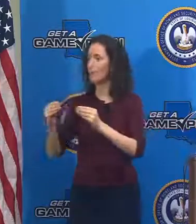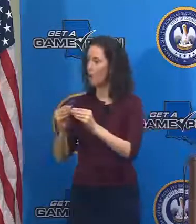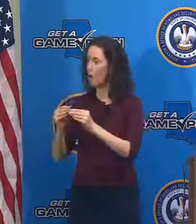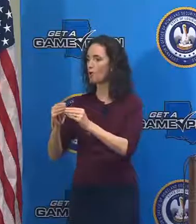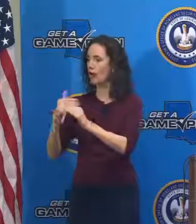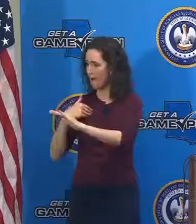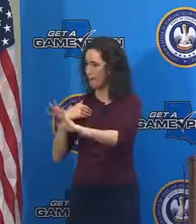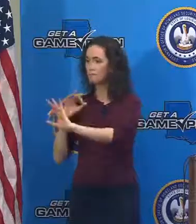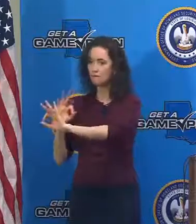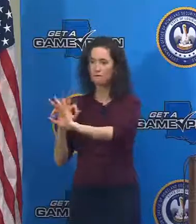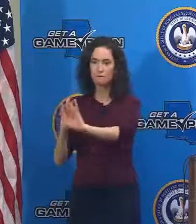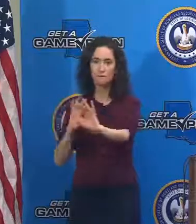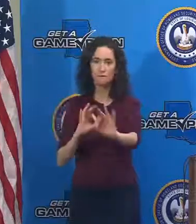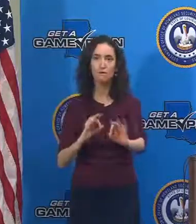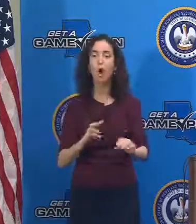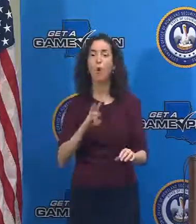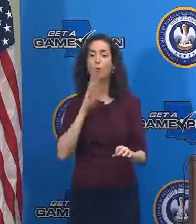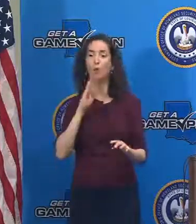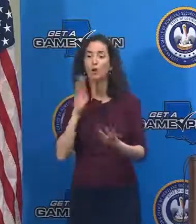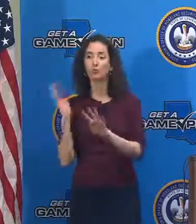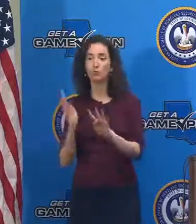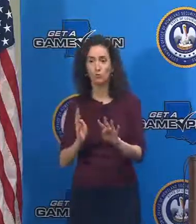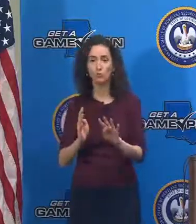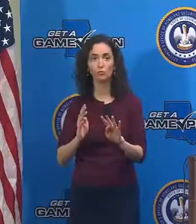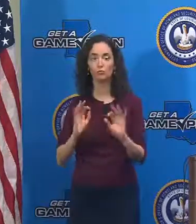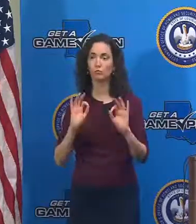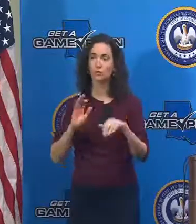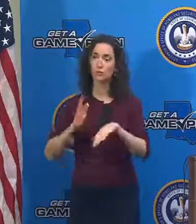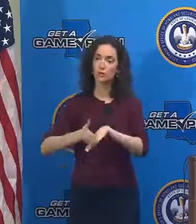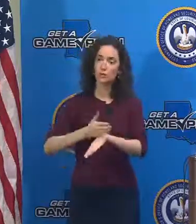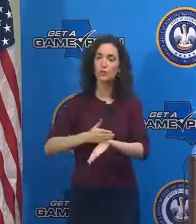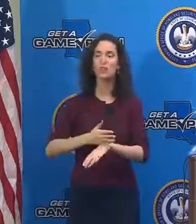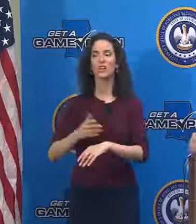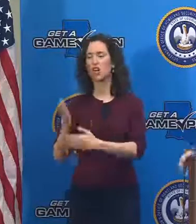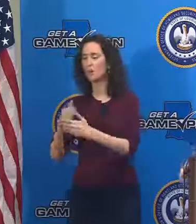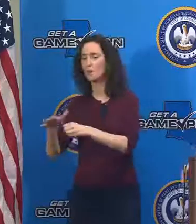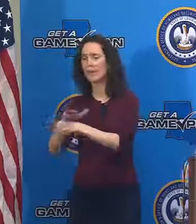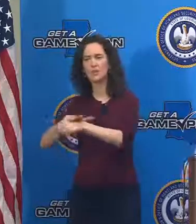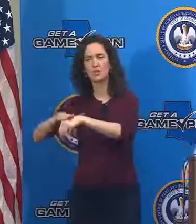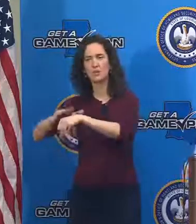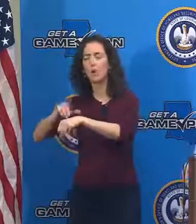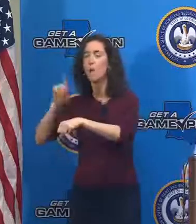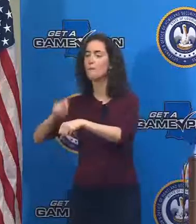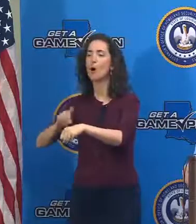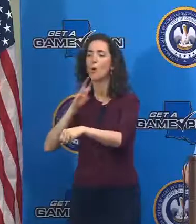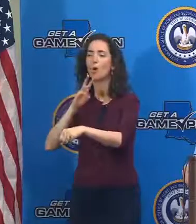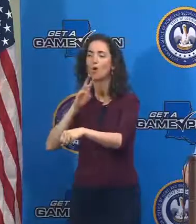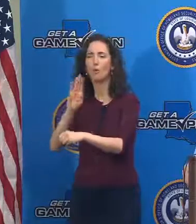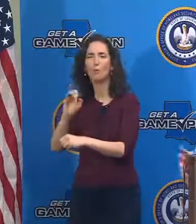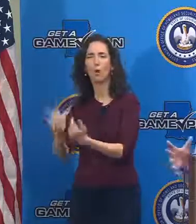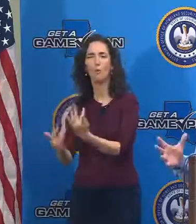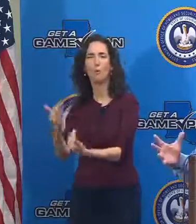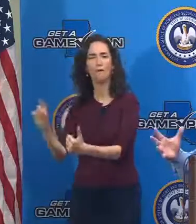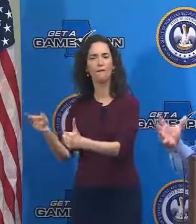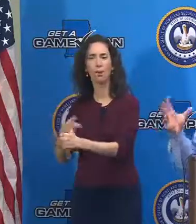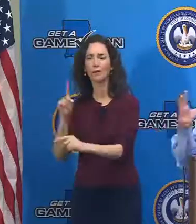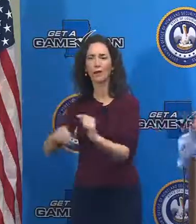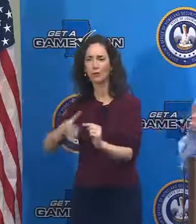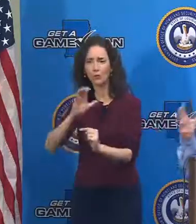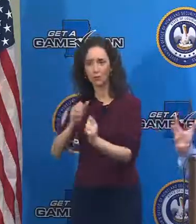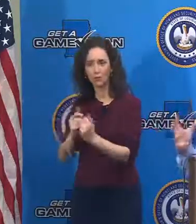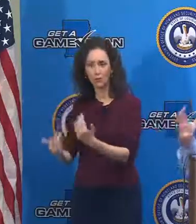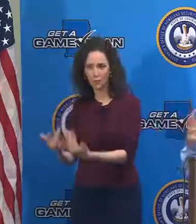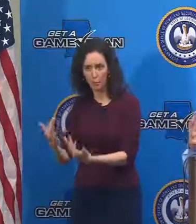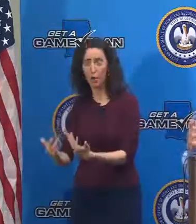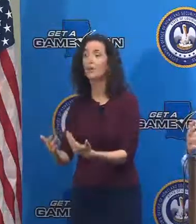The water systems are coming back online. Boil water advisories are being lifted. I believe we lifted the one for East Jefferson today, which will take a